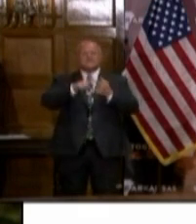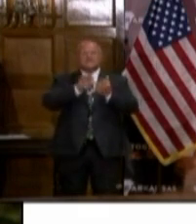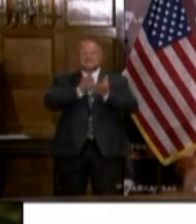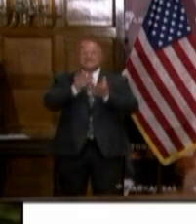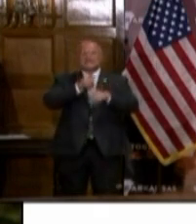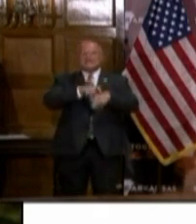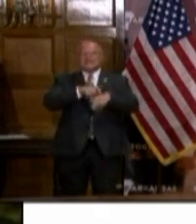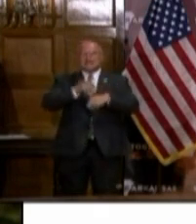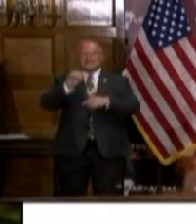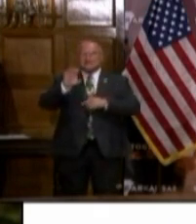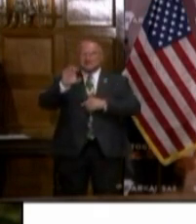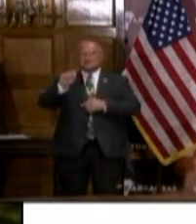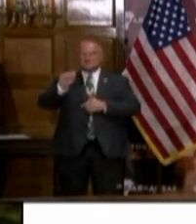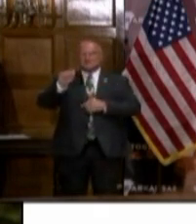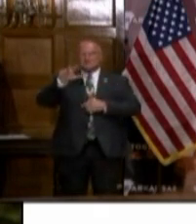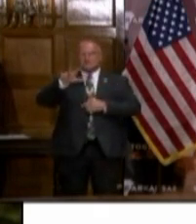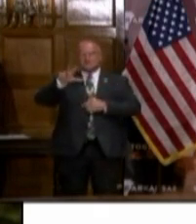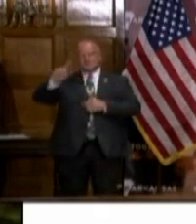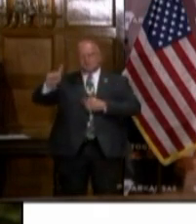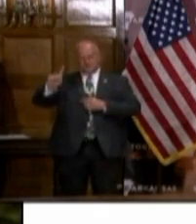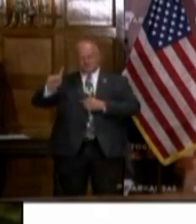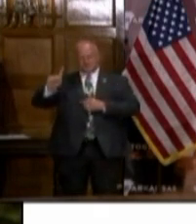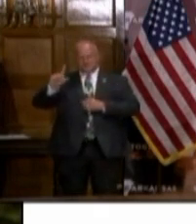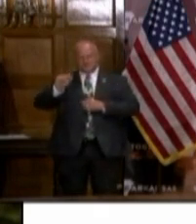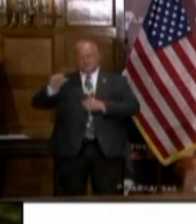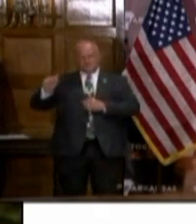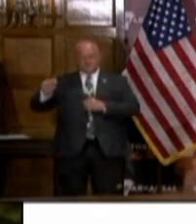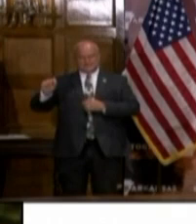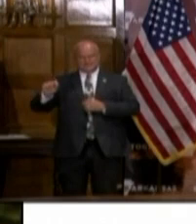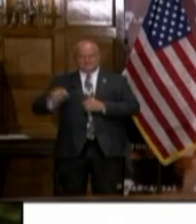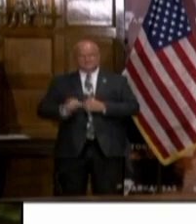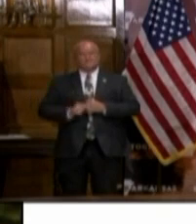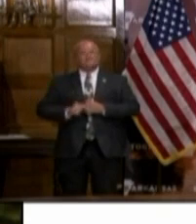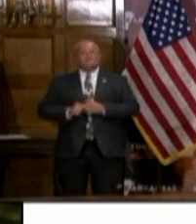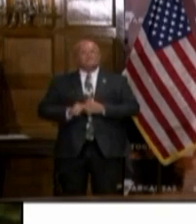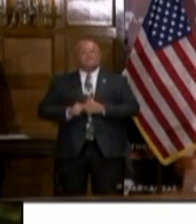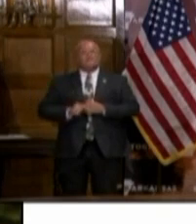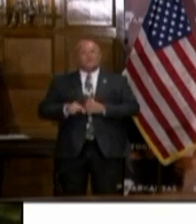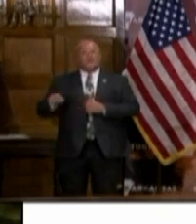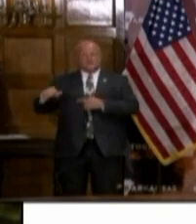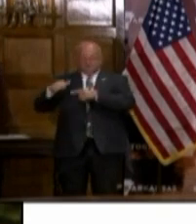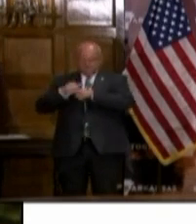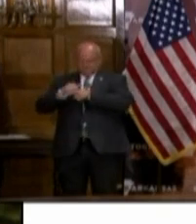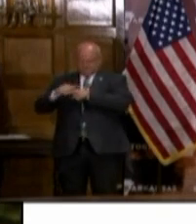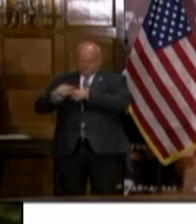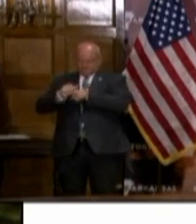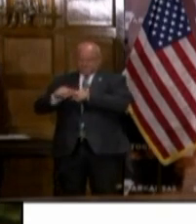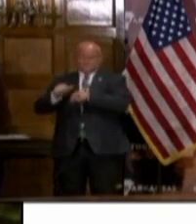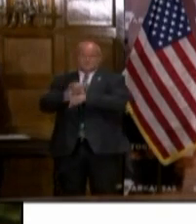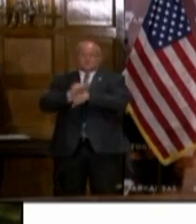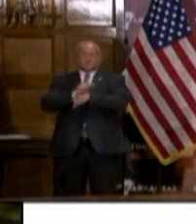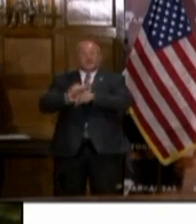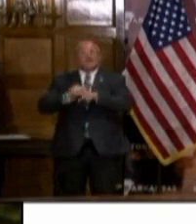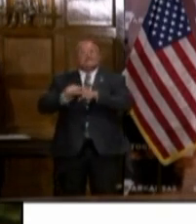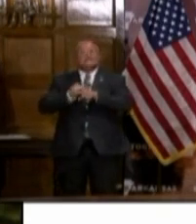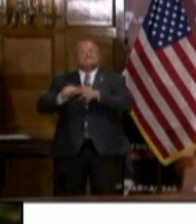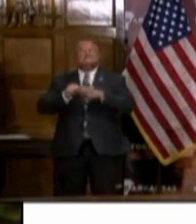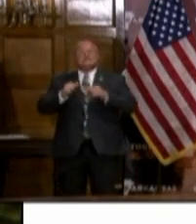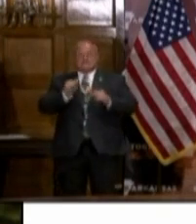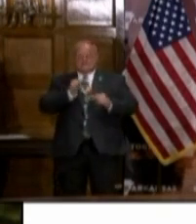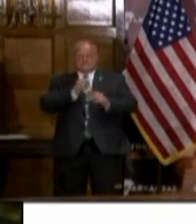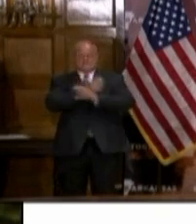counting period on October 31st, 2020. They each have been trained to practice safe social